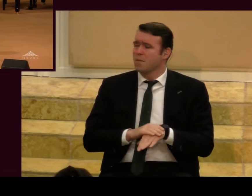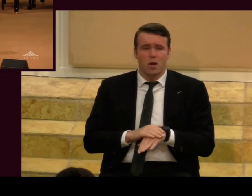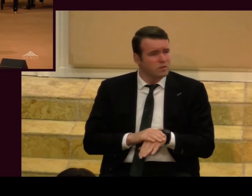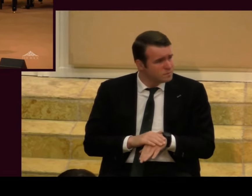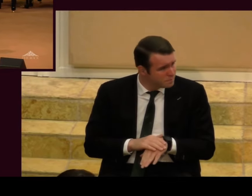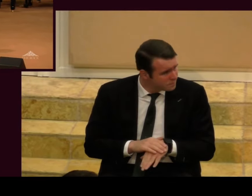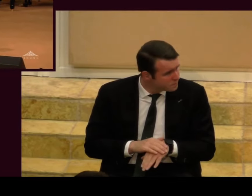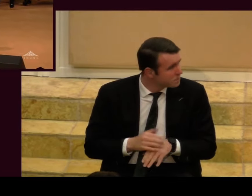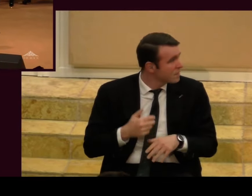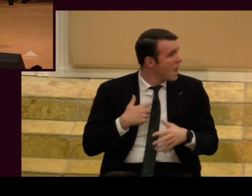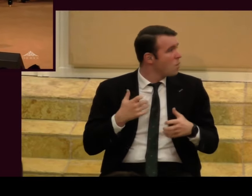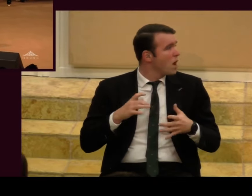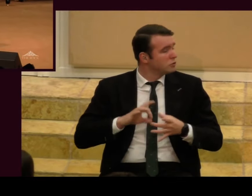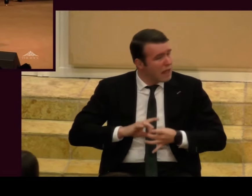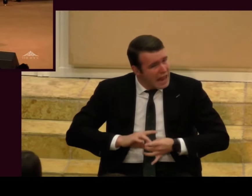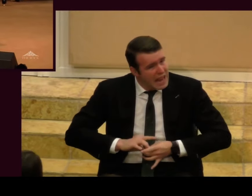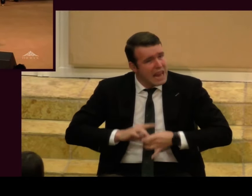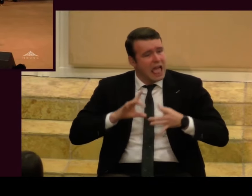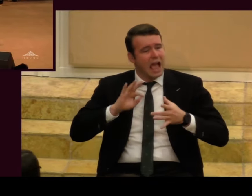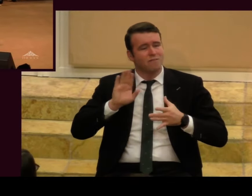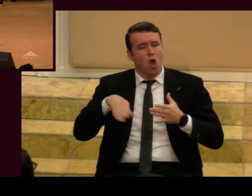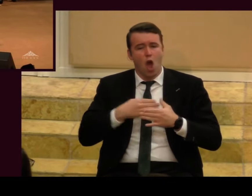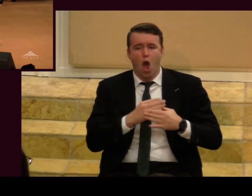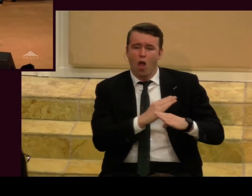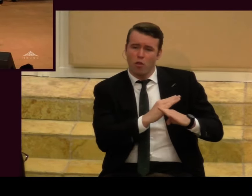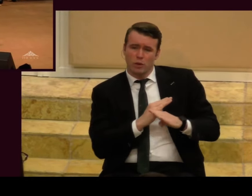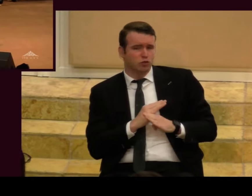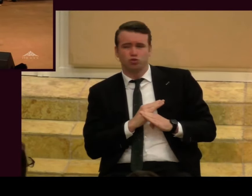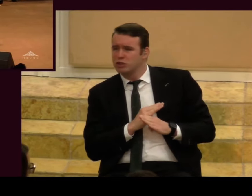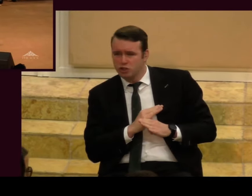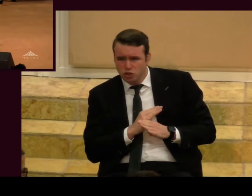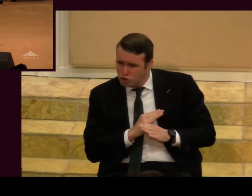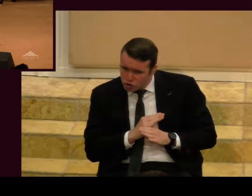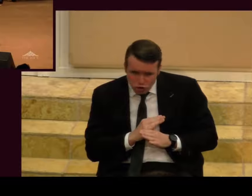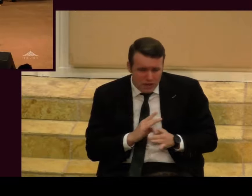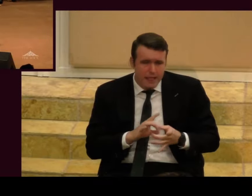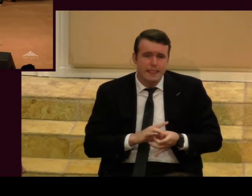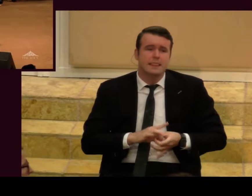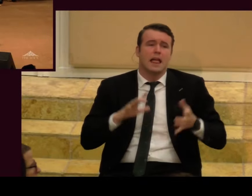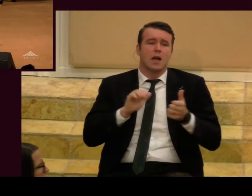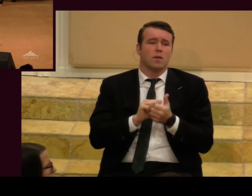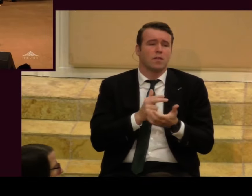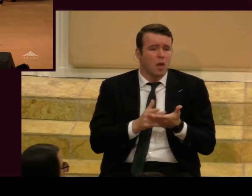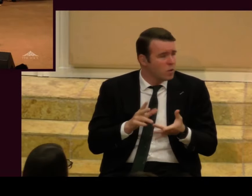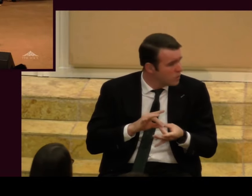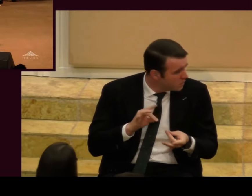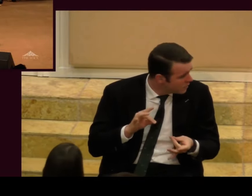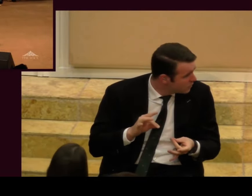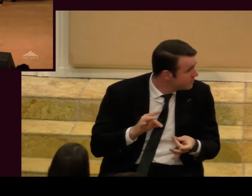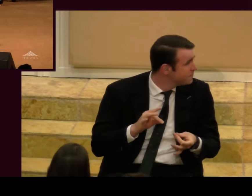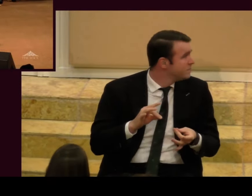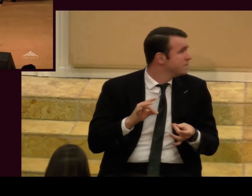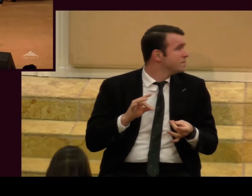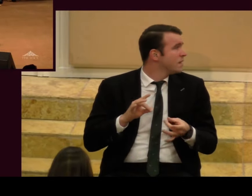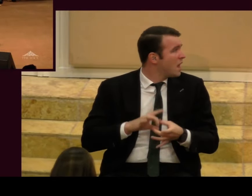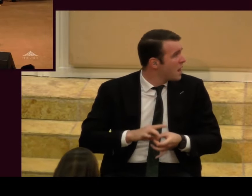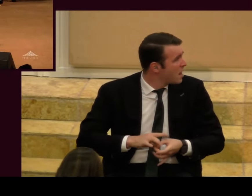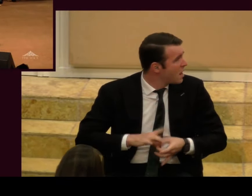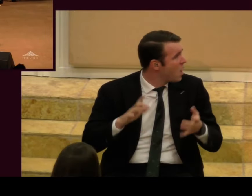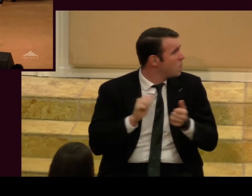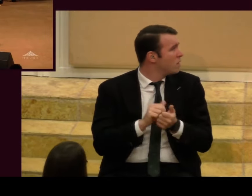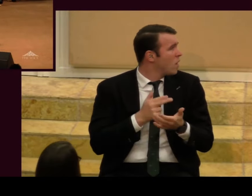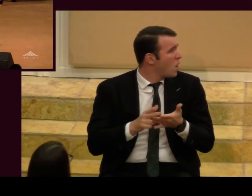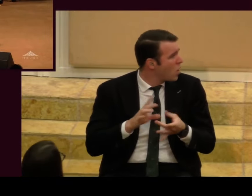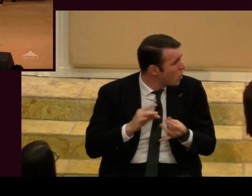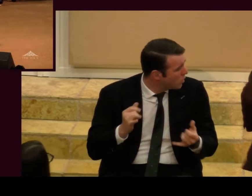Come on. I want you to let go of all restriction. Let go with the Holy Ghost now. Let